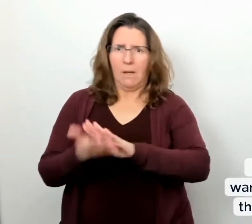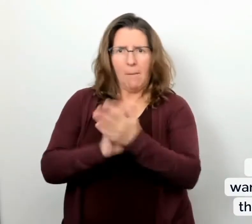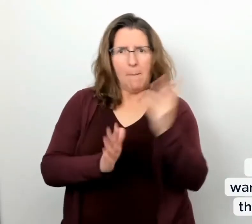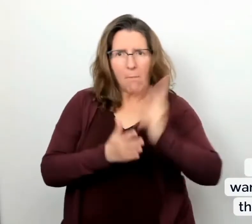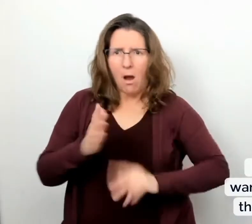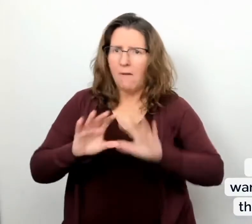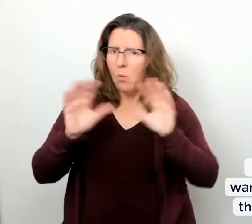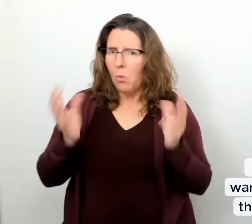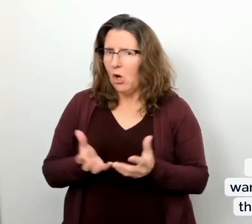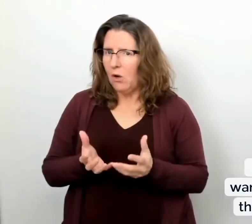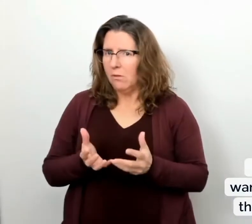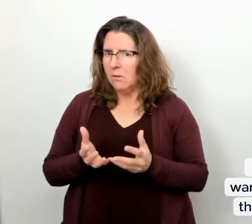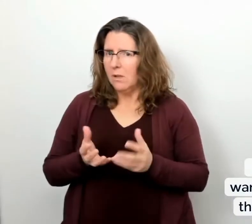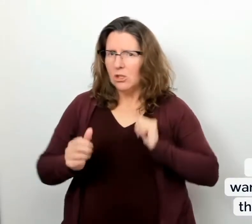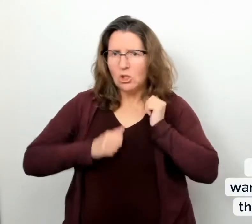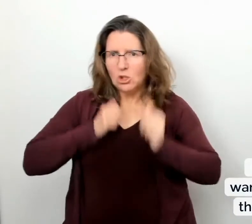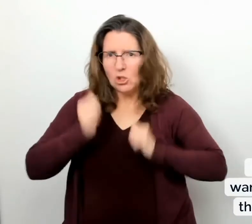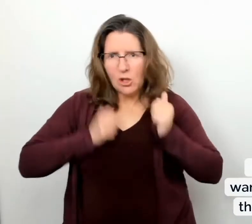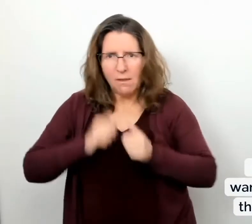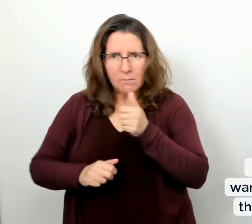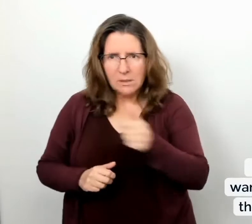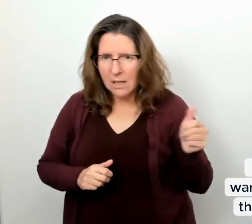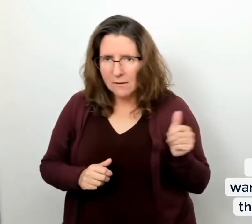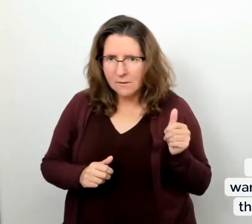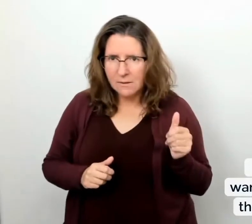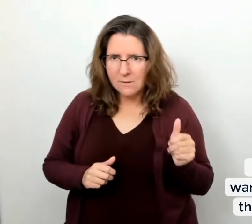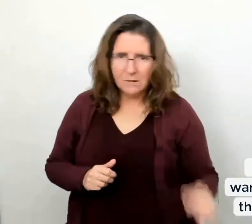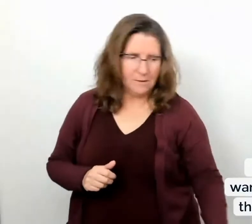find their place in the world, and assert themselves.